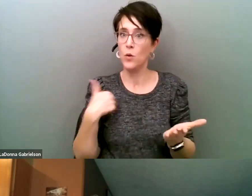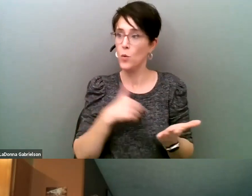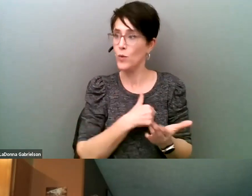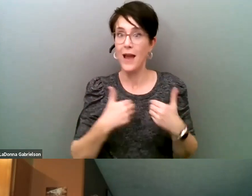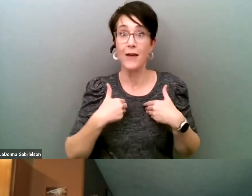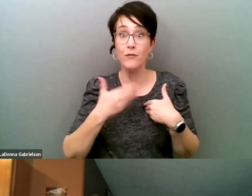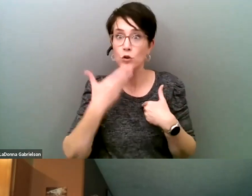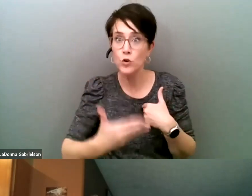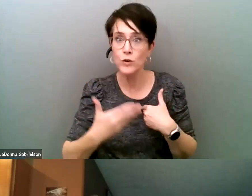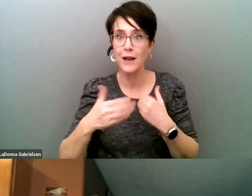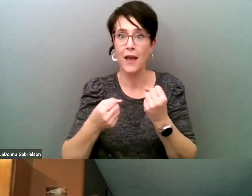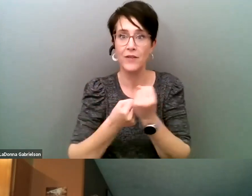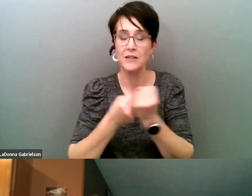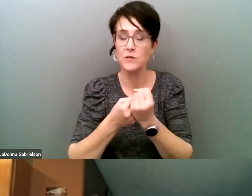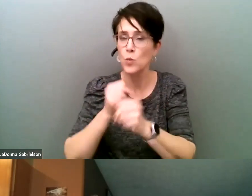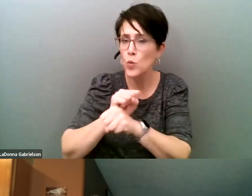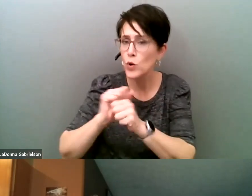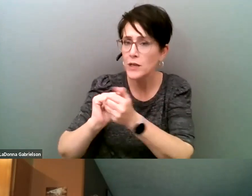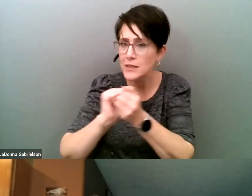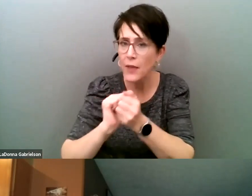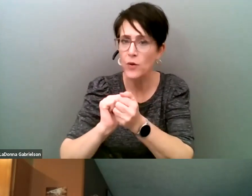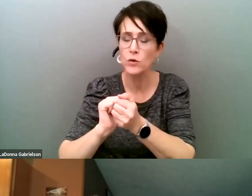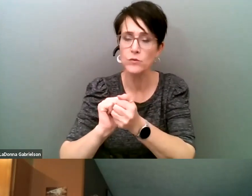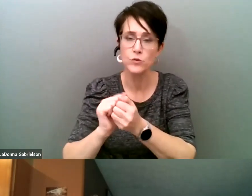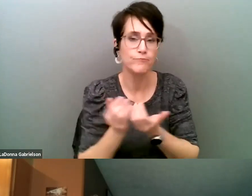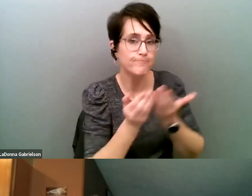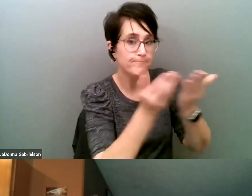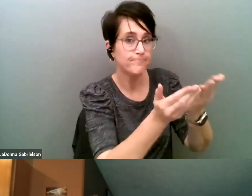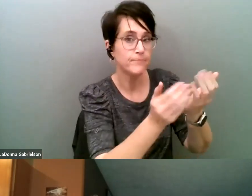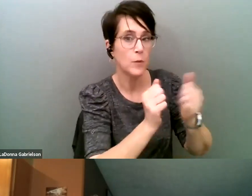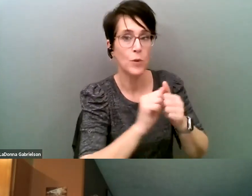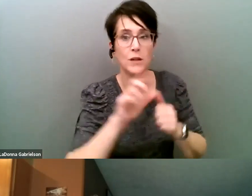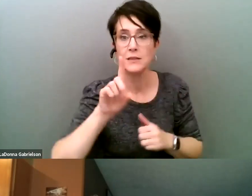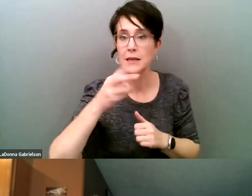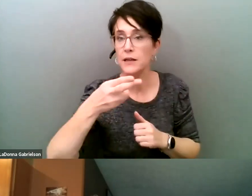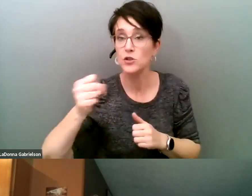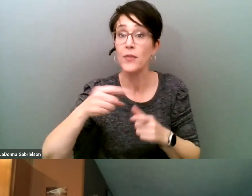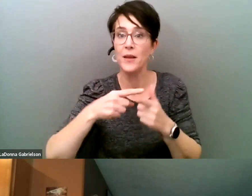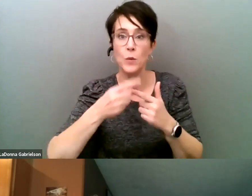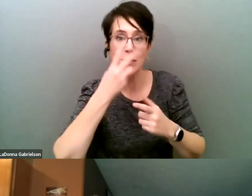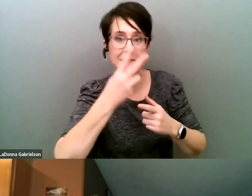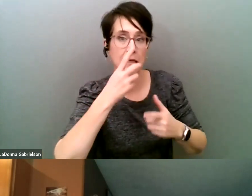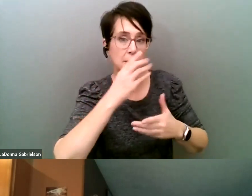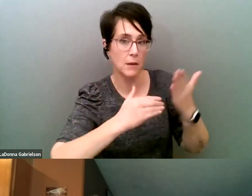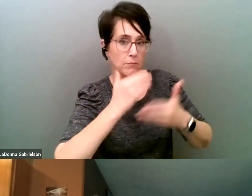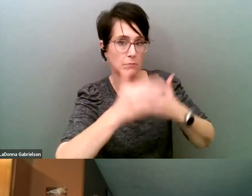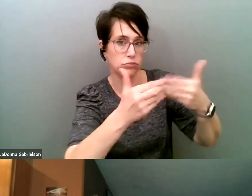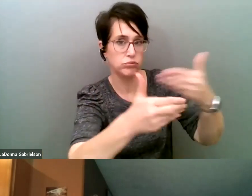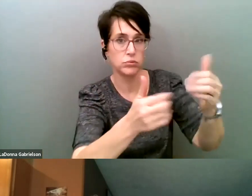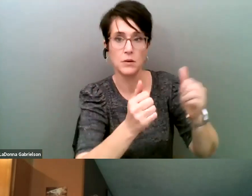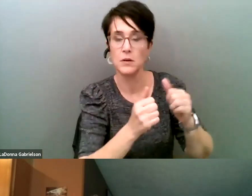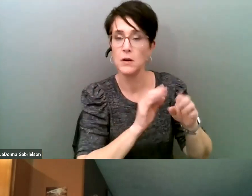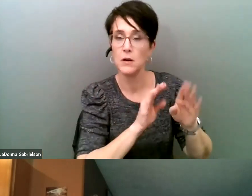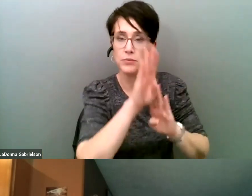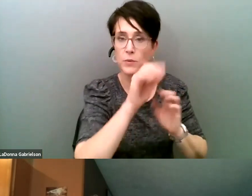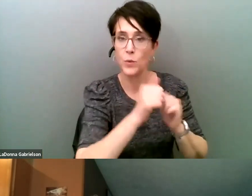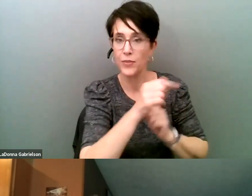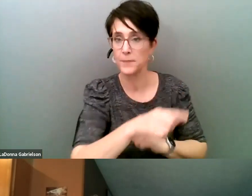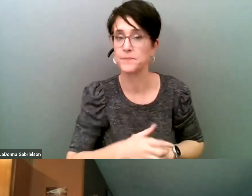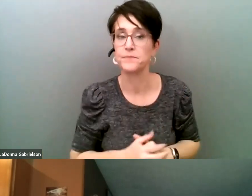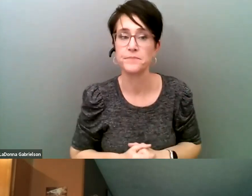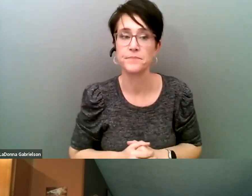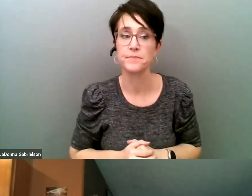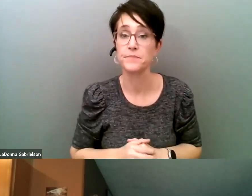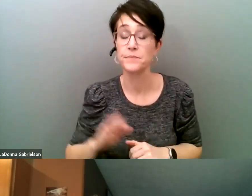know, work together and try to bring these issues to light so we can get some movement on those. And I would just extend